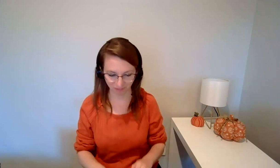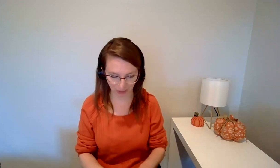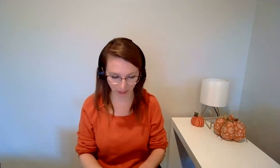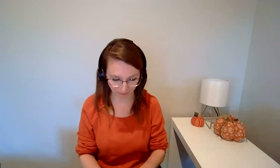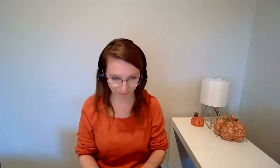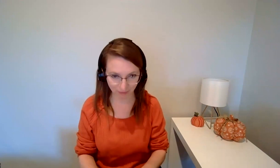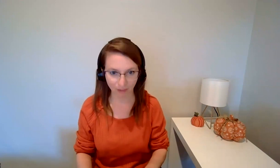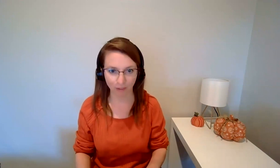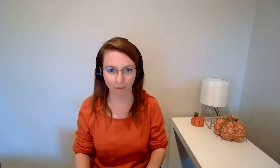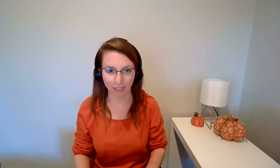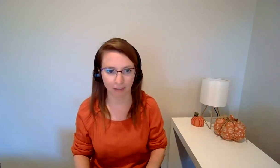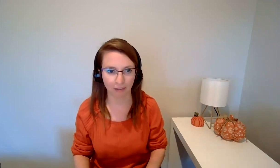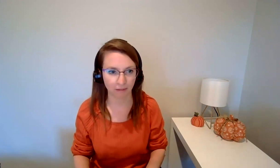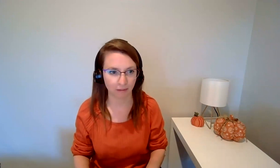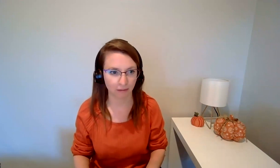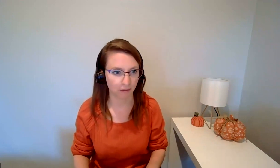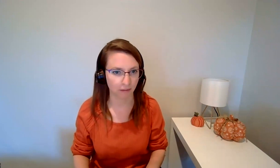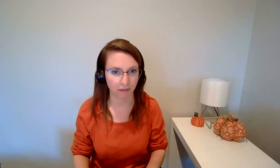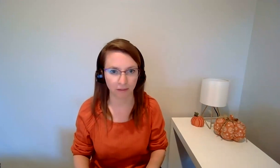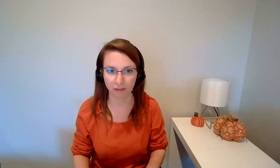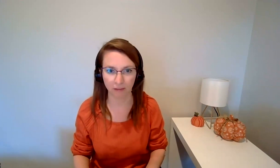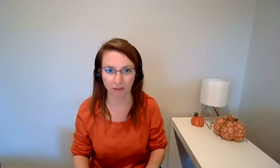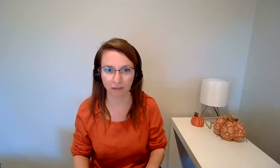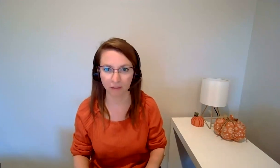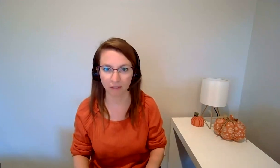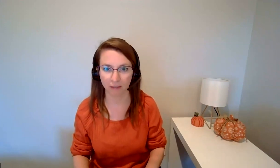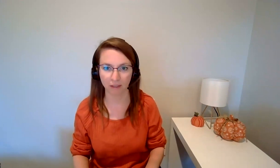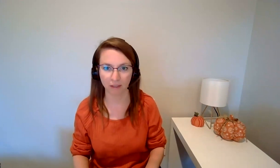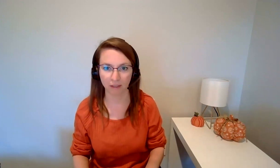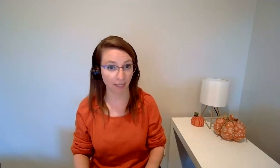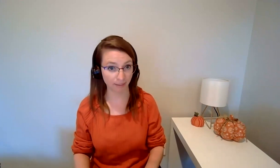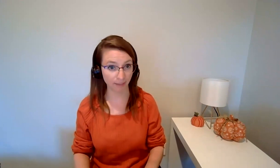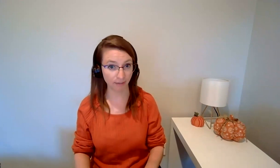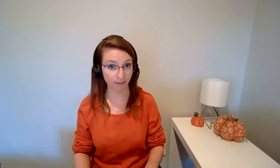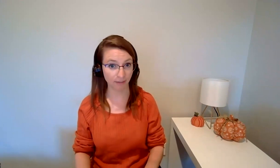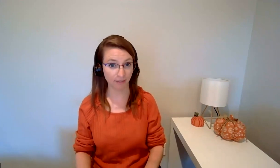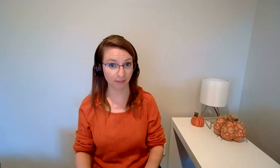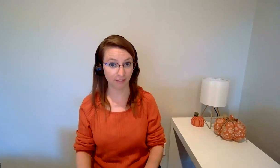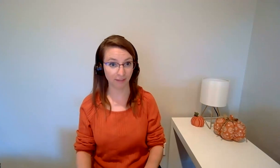Very good. Okay. Let's see. Kathy?